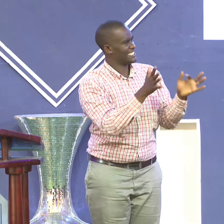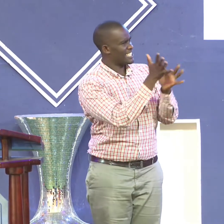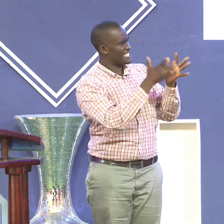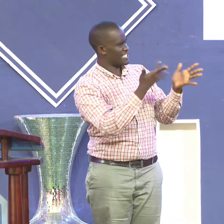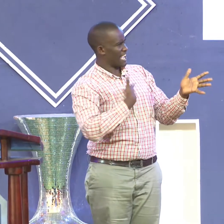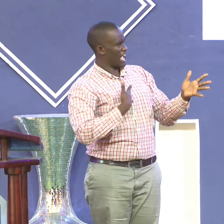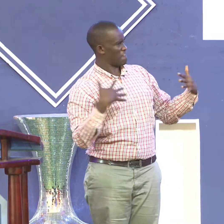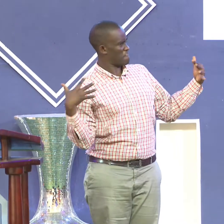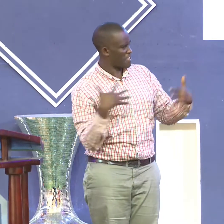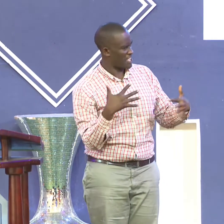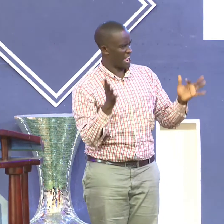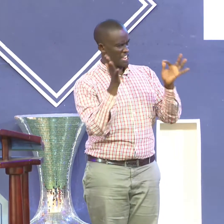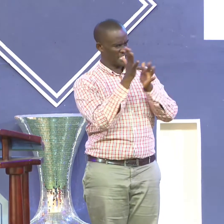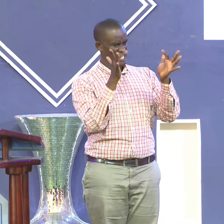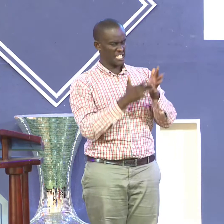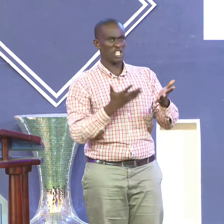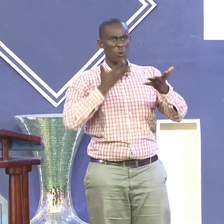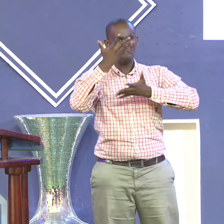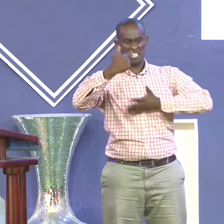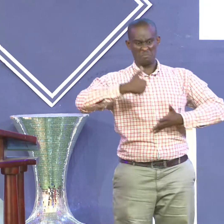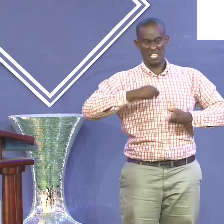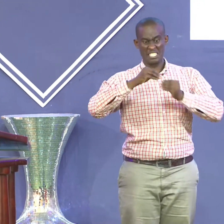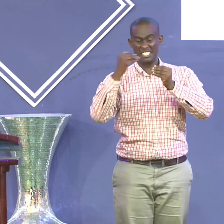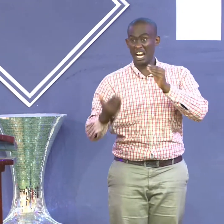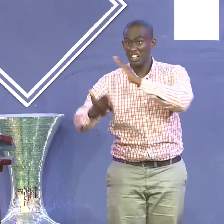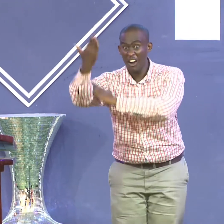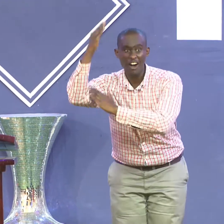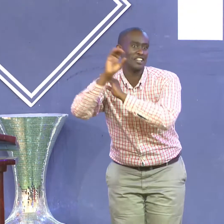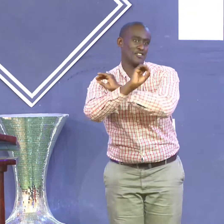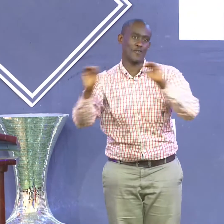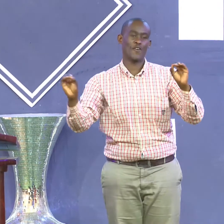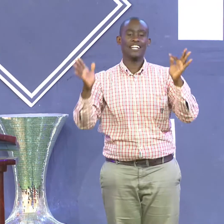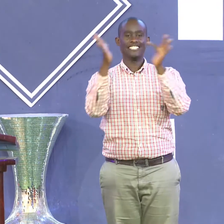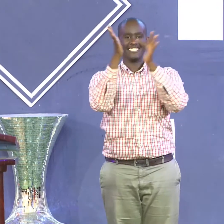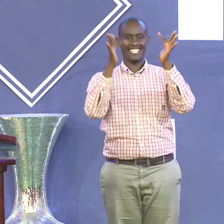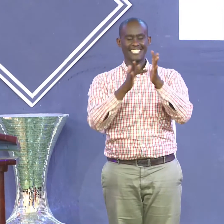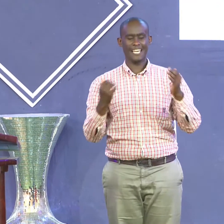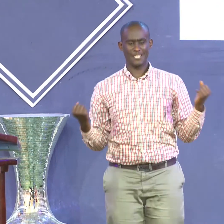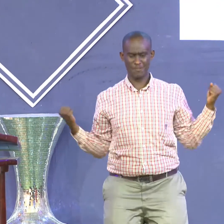within him so that he can confess that I am not the Son of God. He put on